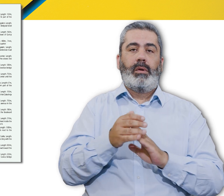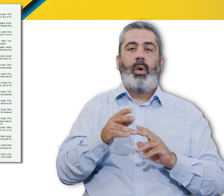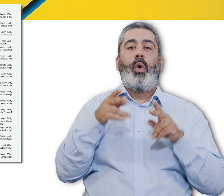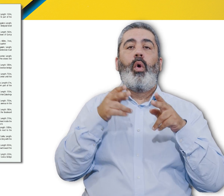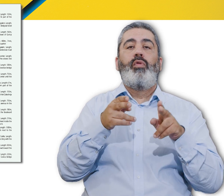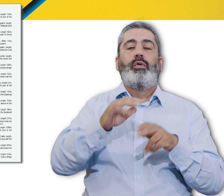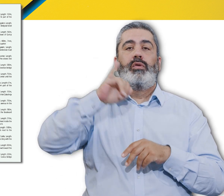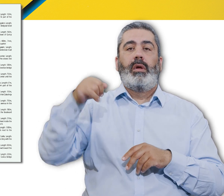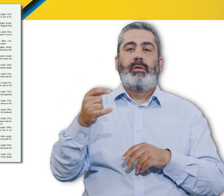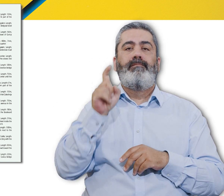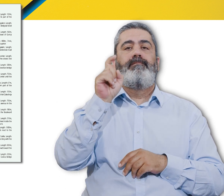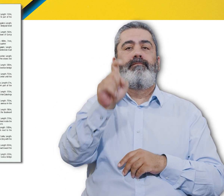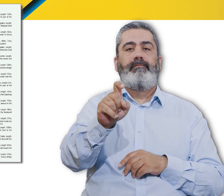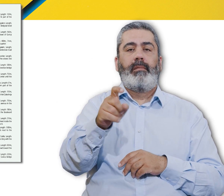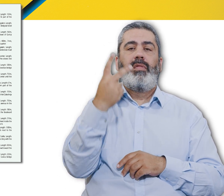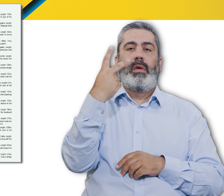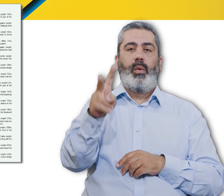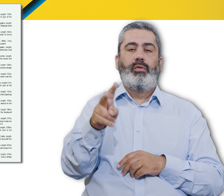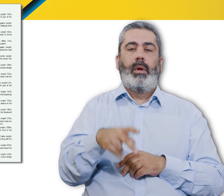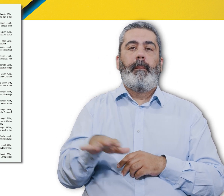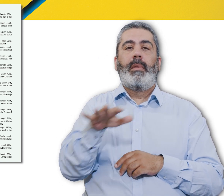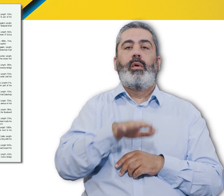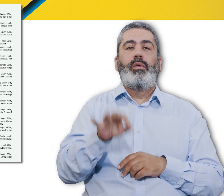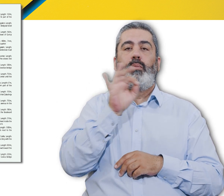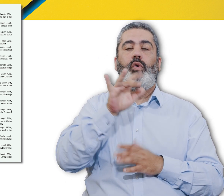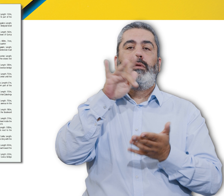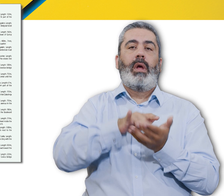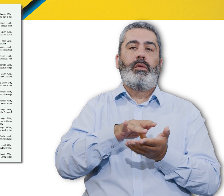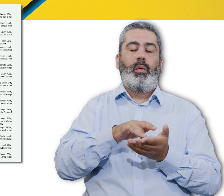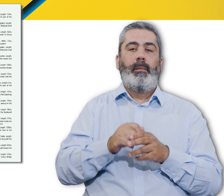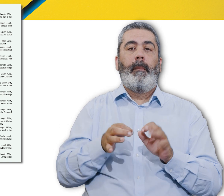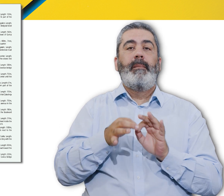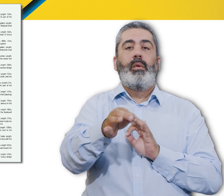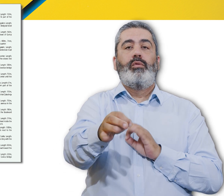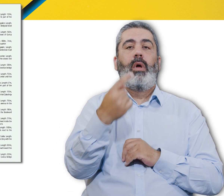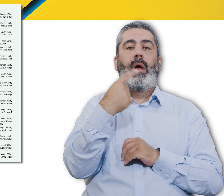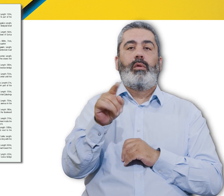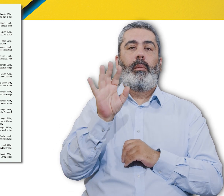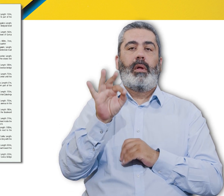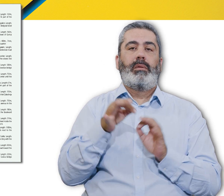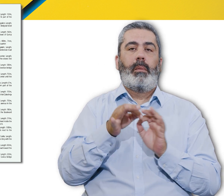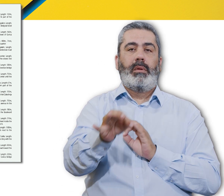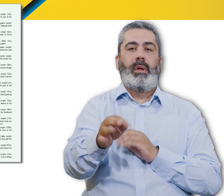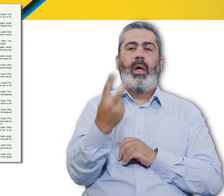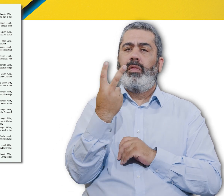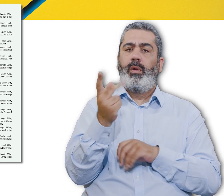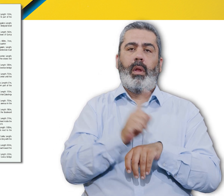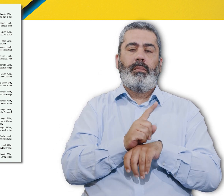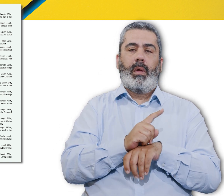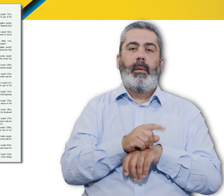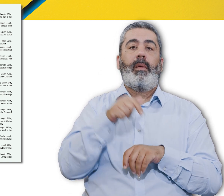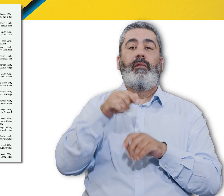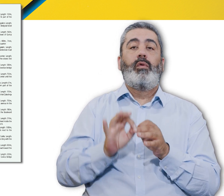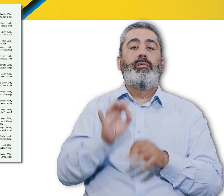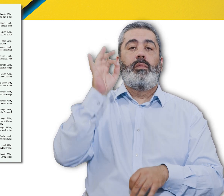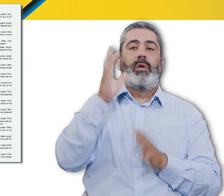and Petritalo. Nicola Bura Street number 153, area, Gorica, length, 500